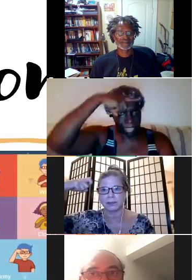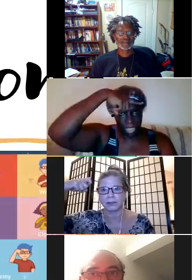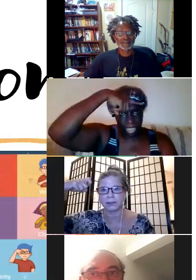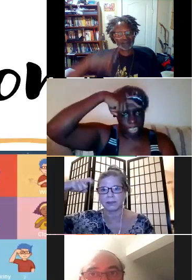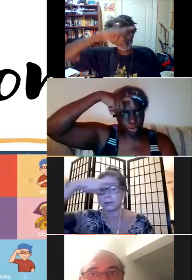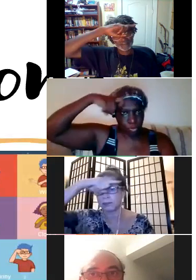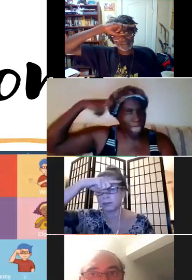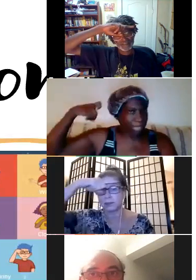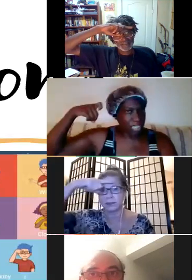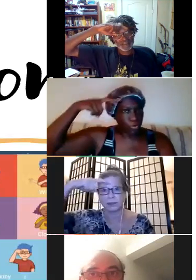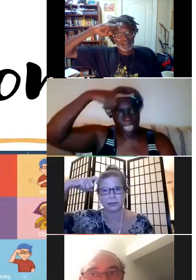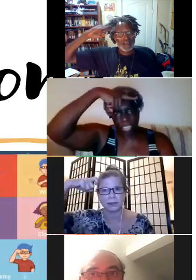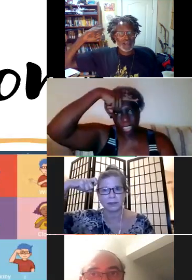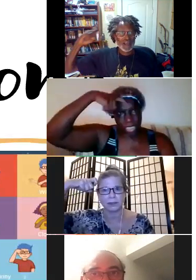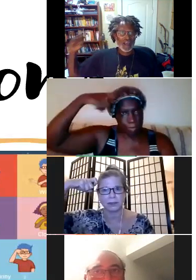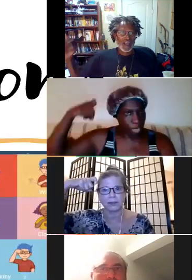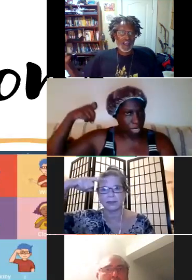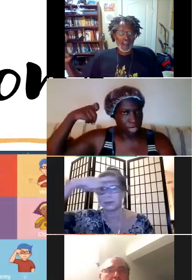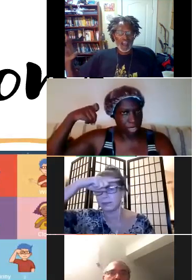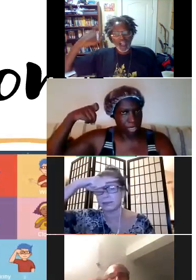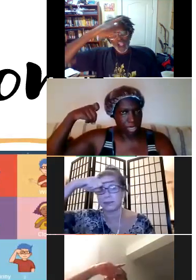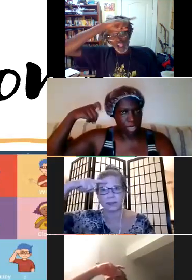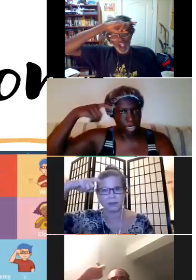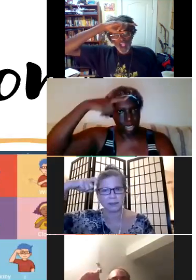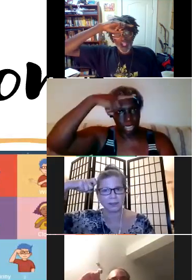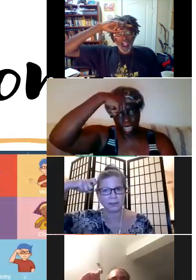shape, like you're wiping sweat. Summer.